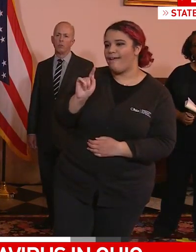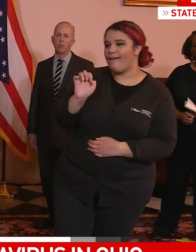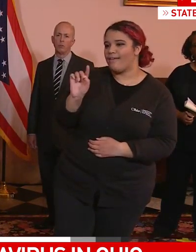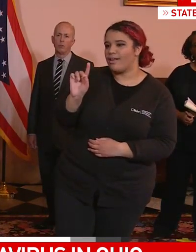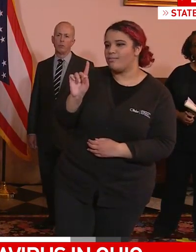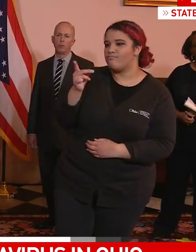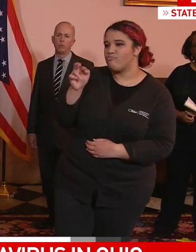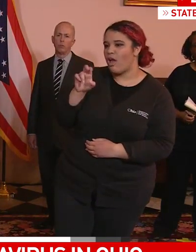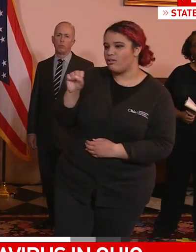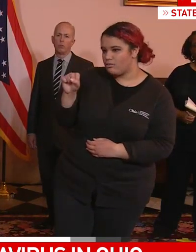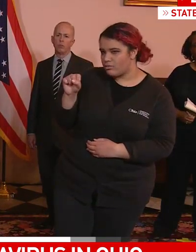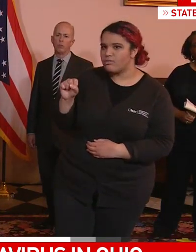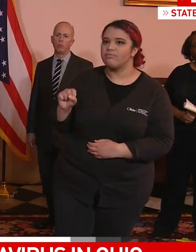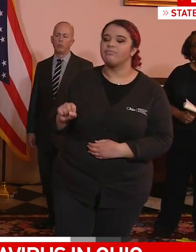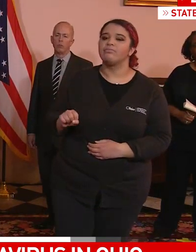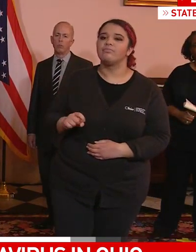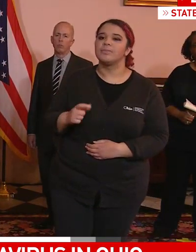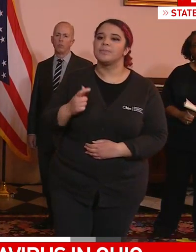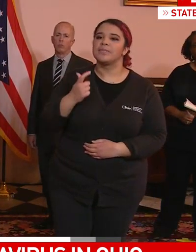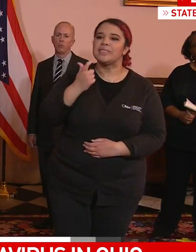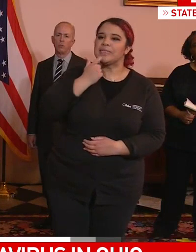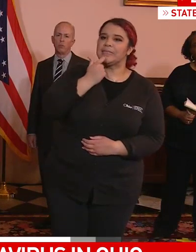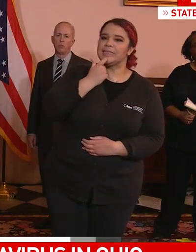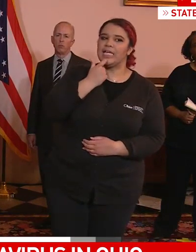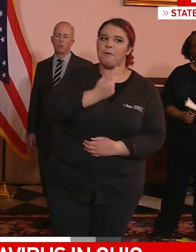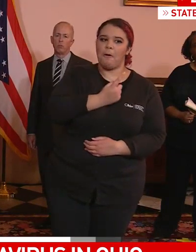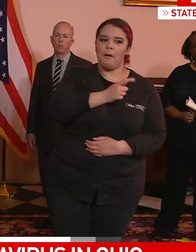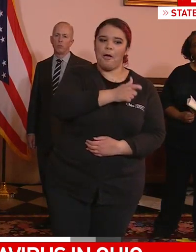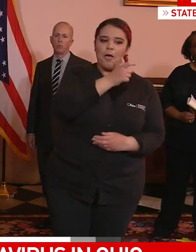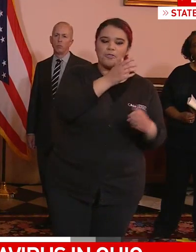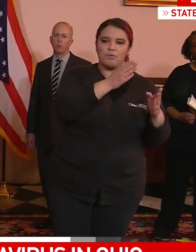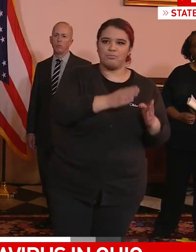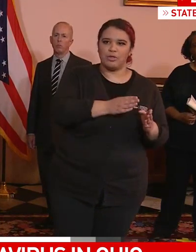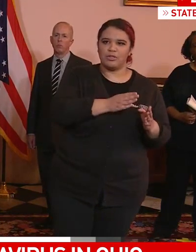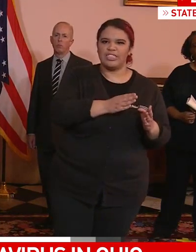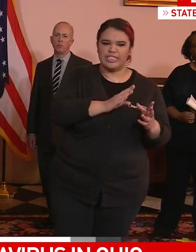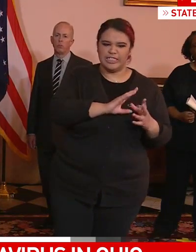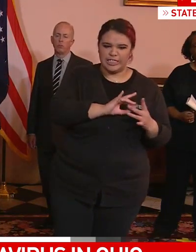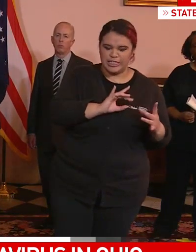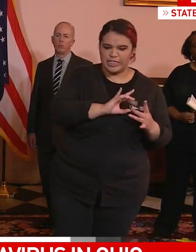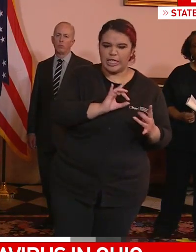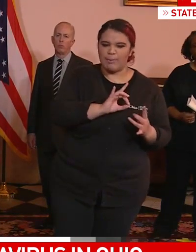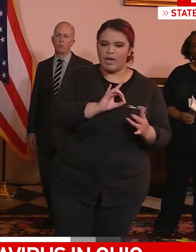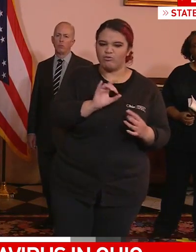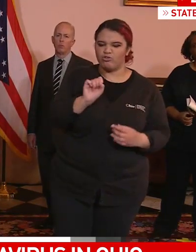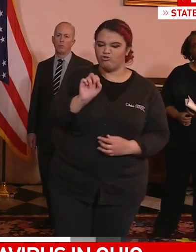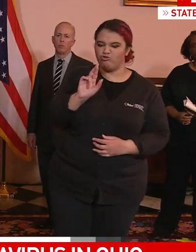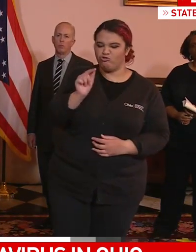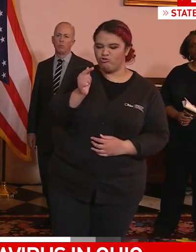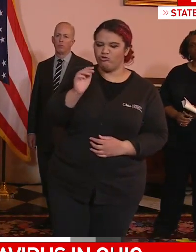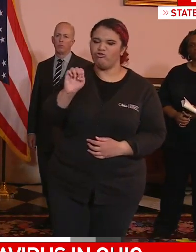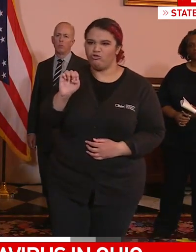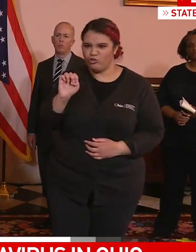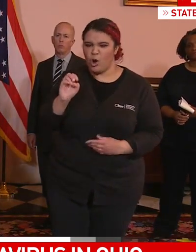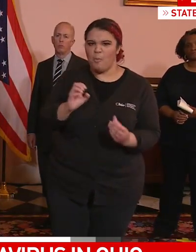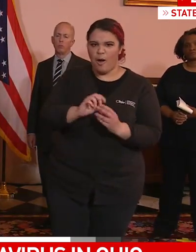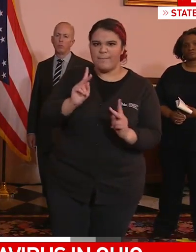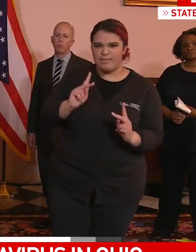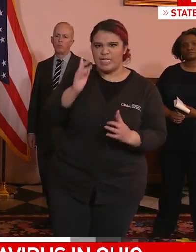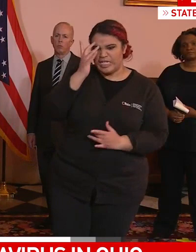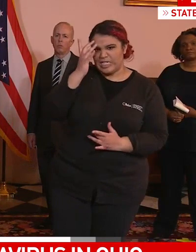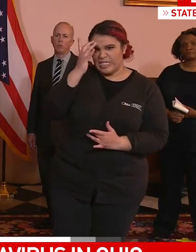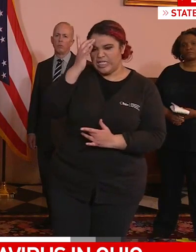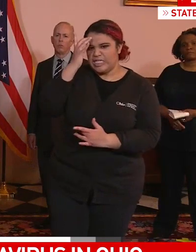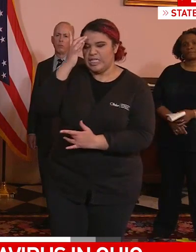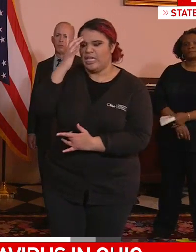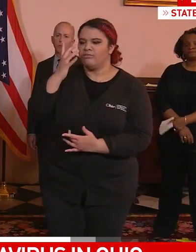a follow-up to Andy's question on with the surge in unemployment applications. What are your concerns about the state